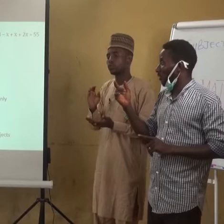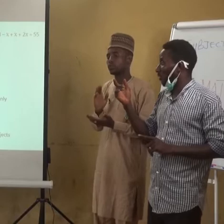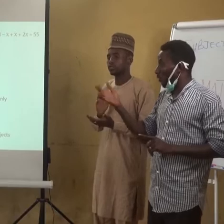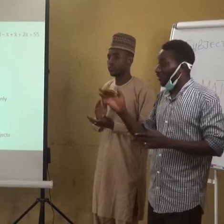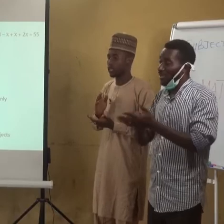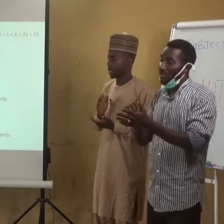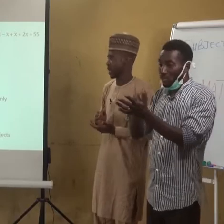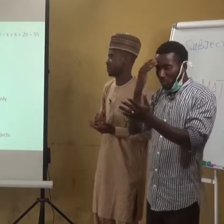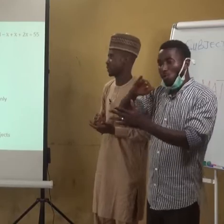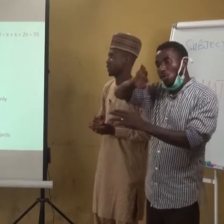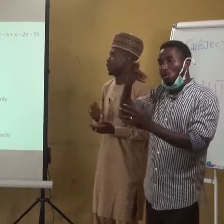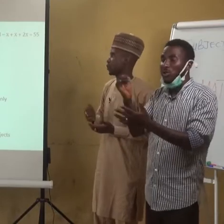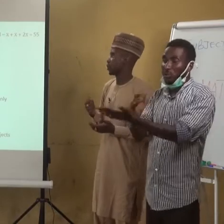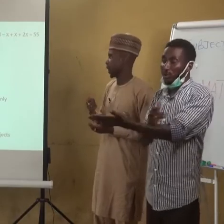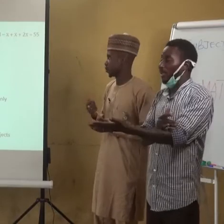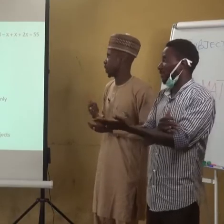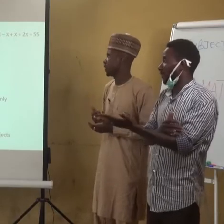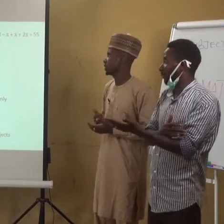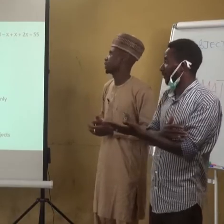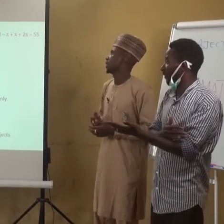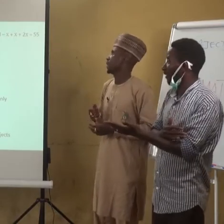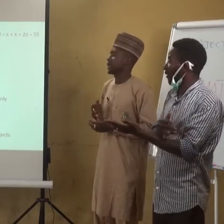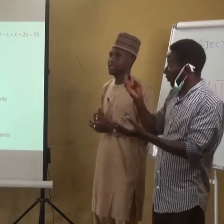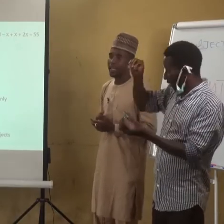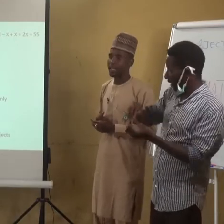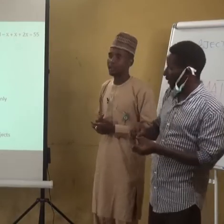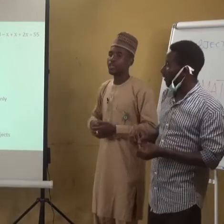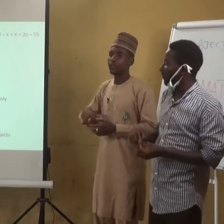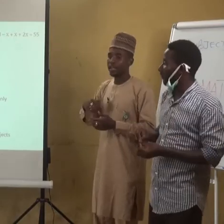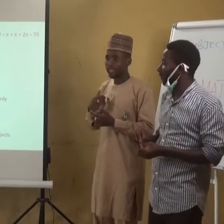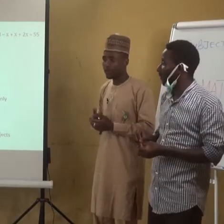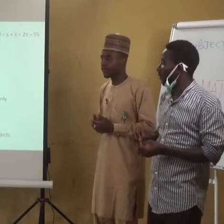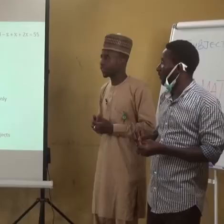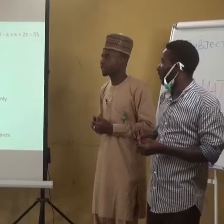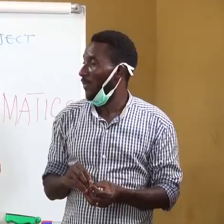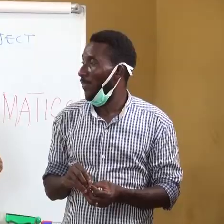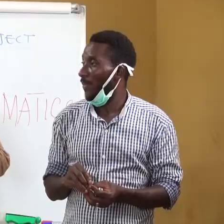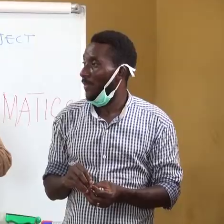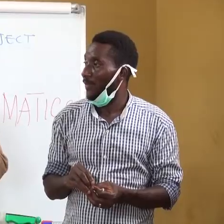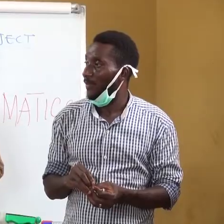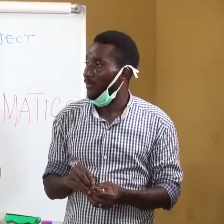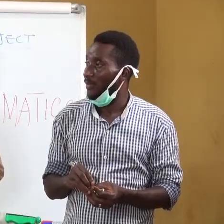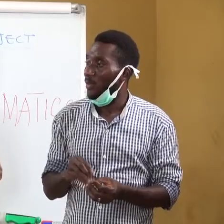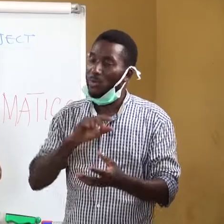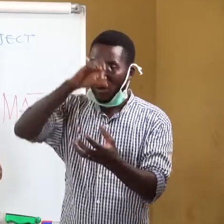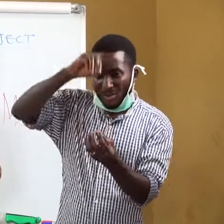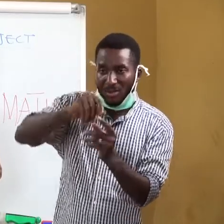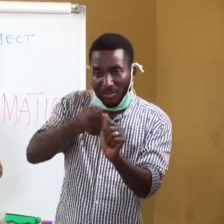and they also study economics, which is x. We add it, then we equate everything to